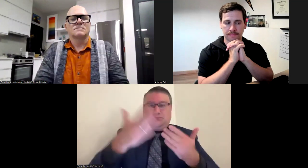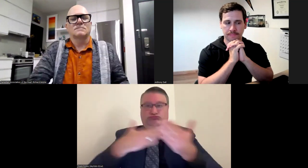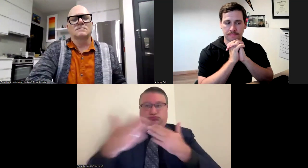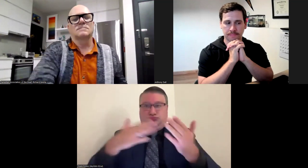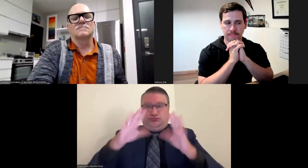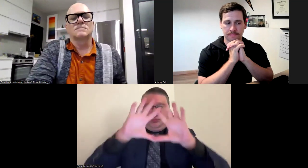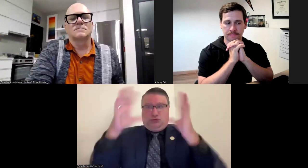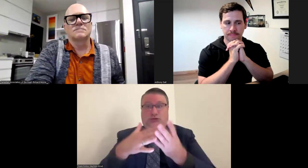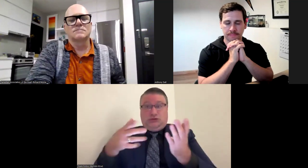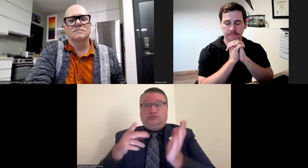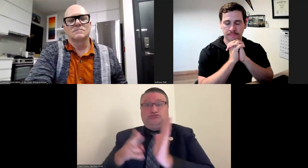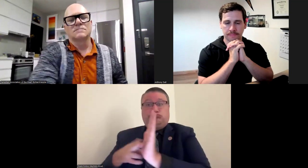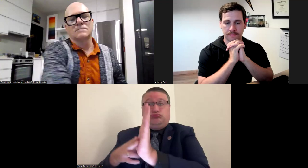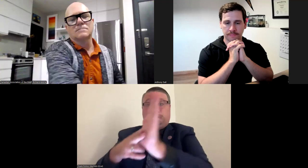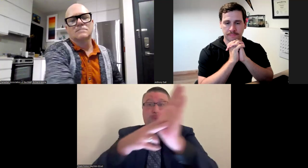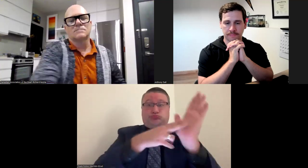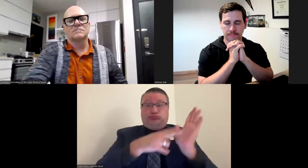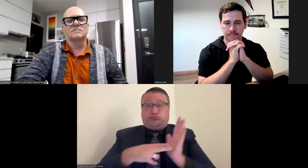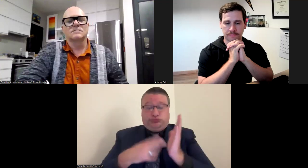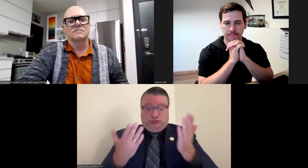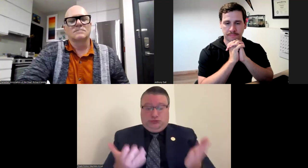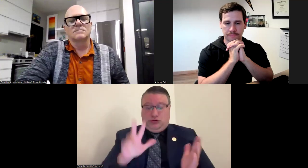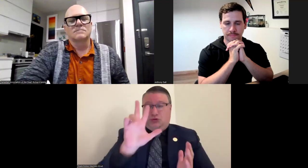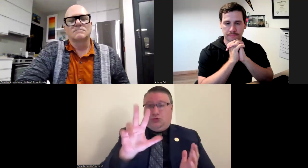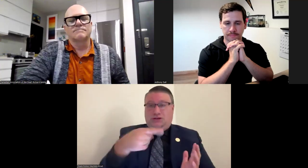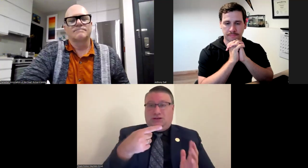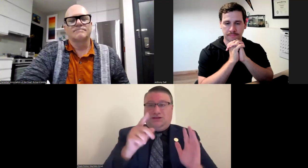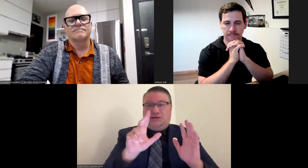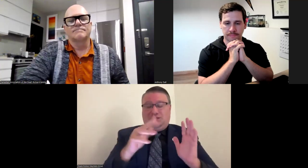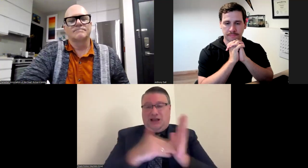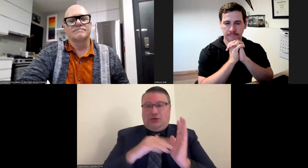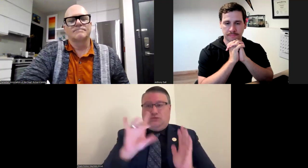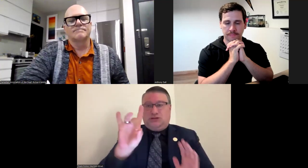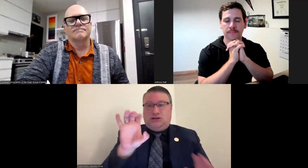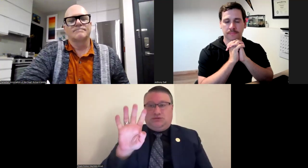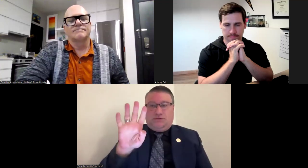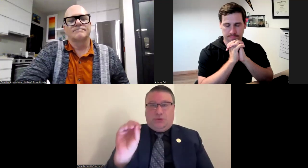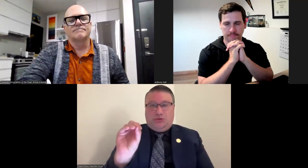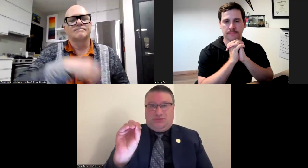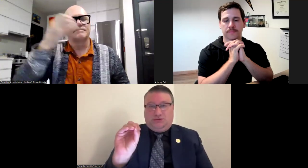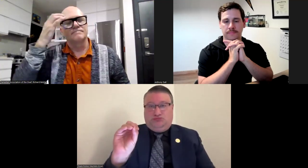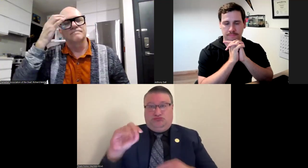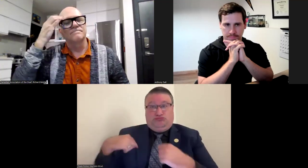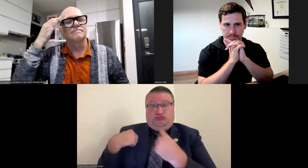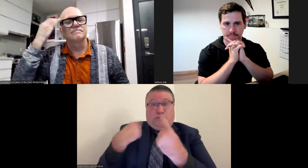So now, globally, deaf individuals or governments combined, the total number is